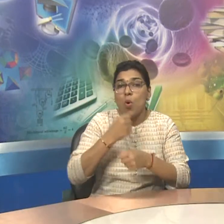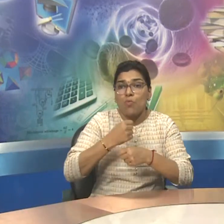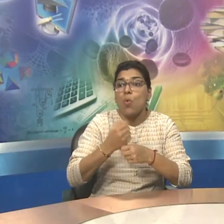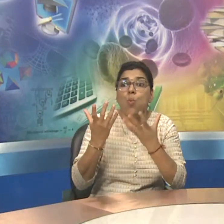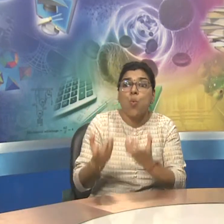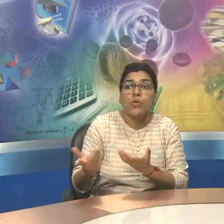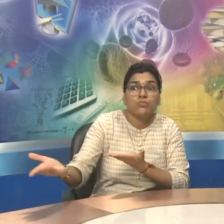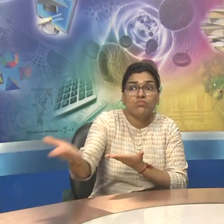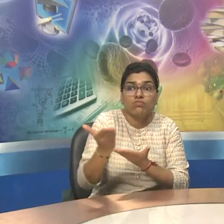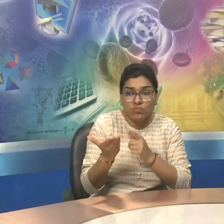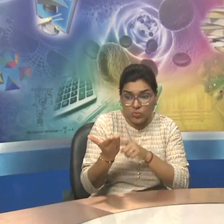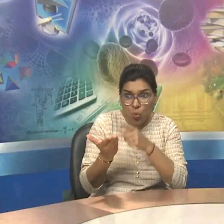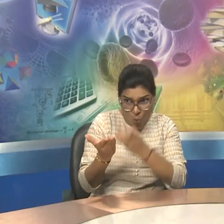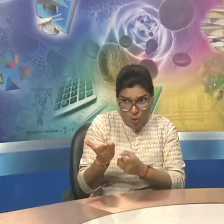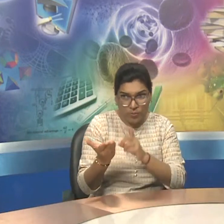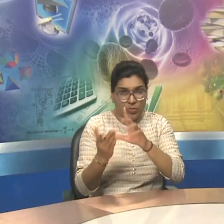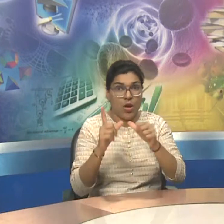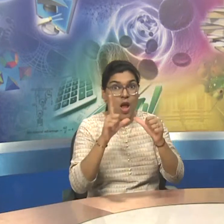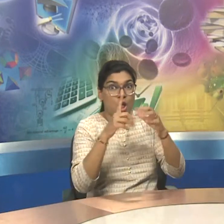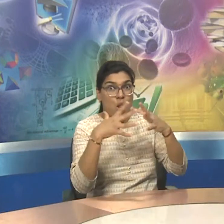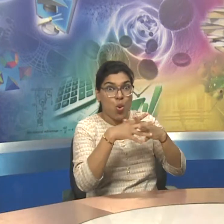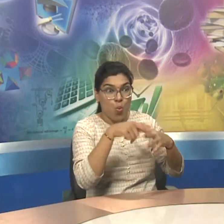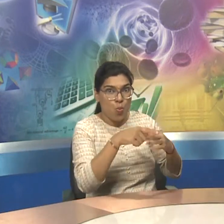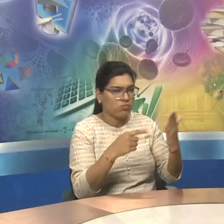with the satisfaction